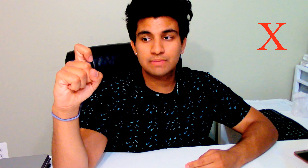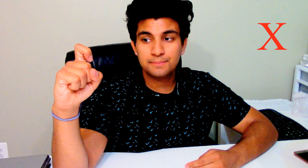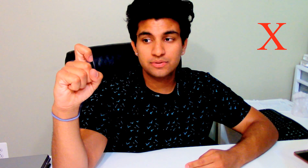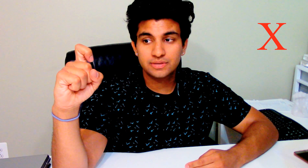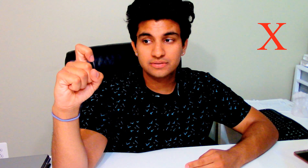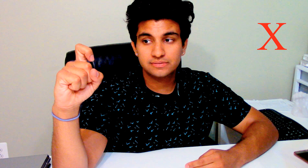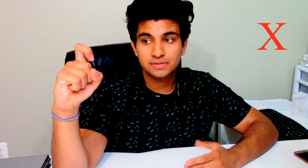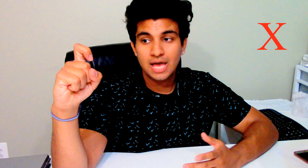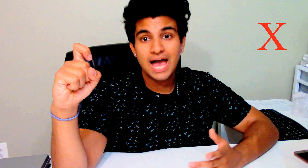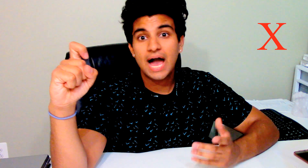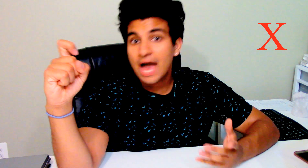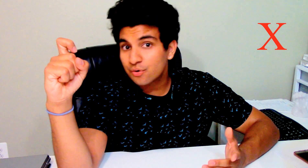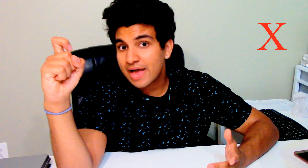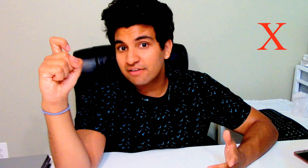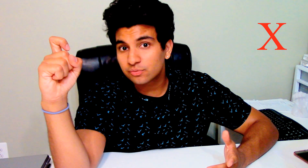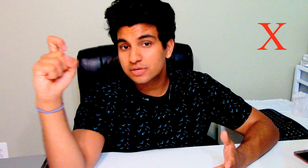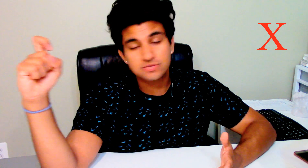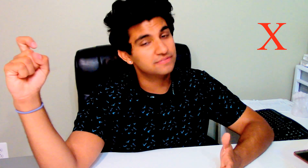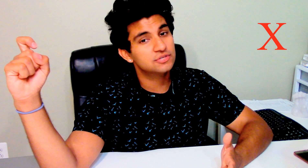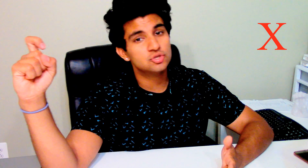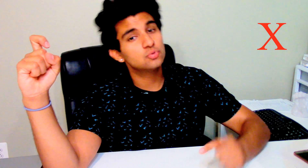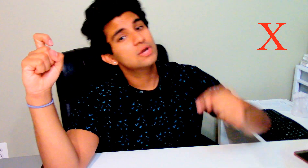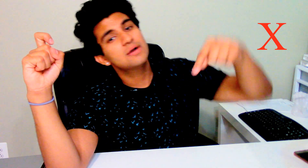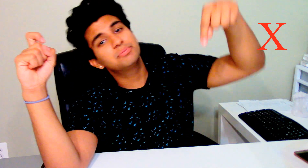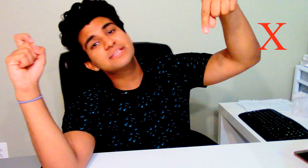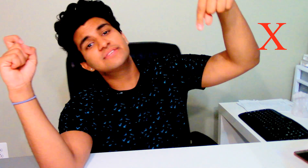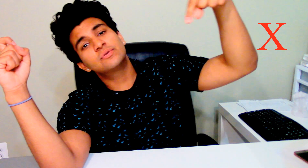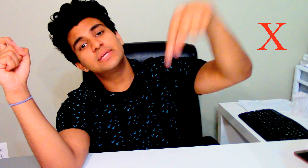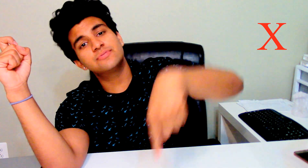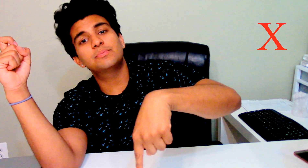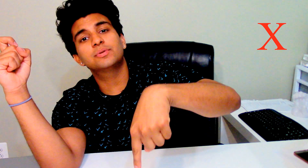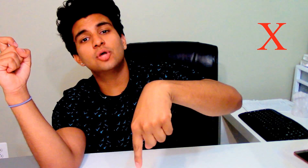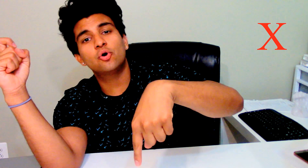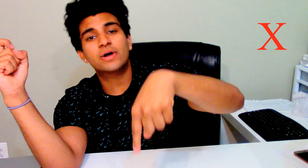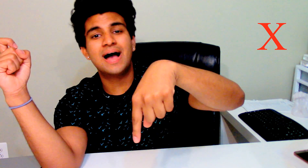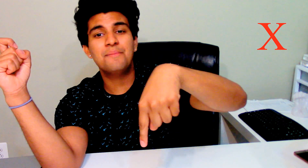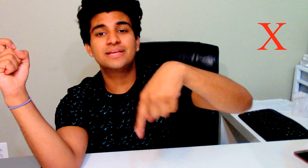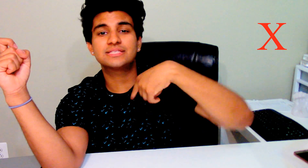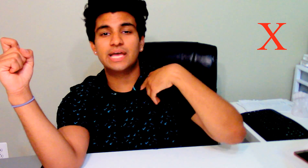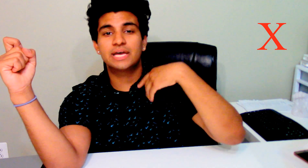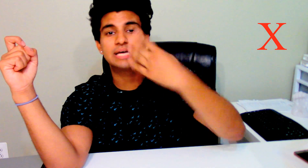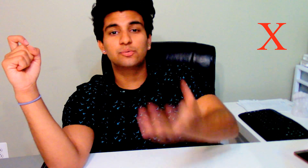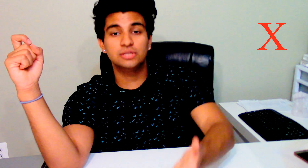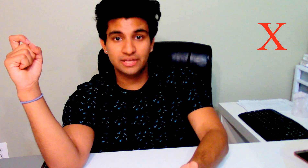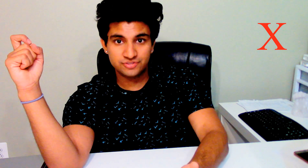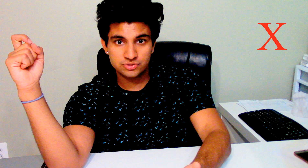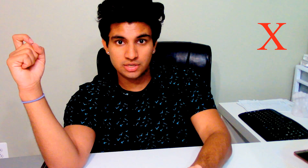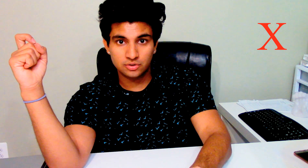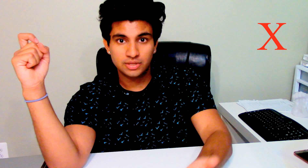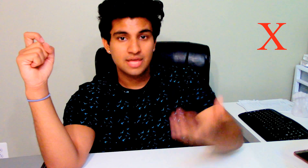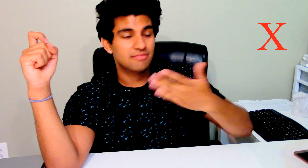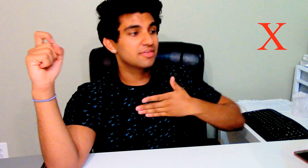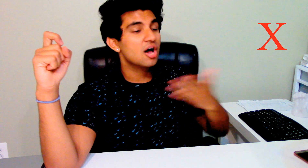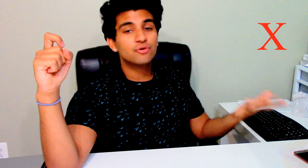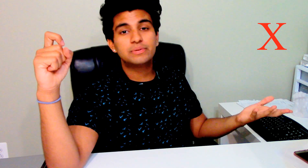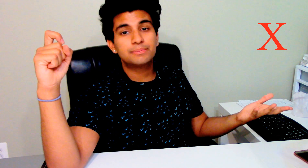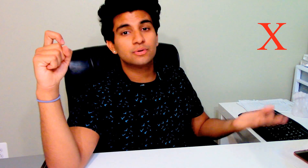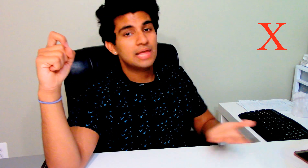remember this, I don't have one. So if you do, please leave one in the below comments, and I would love to tell the other people how